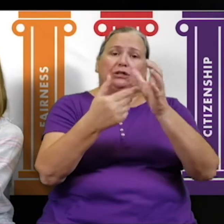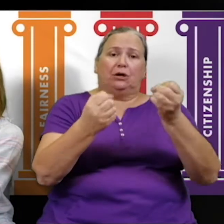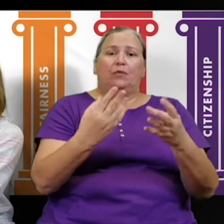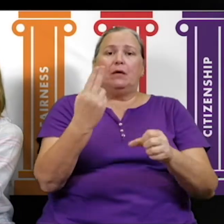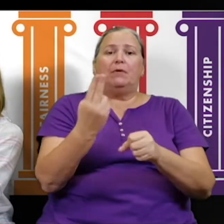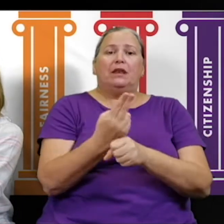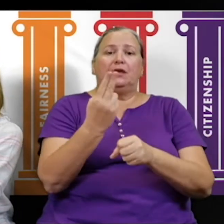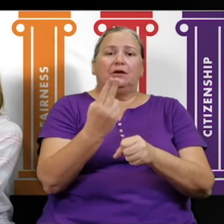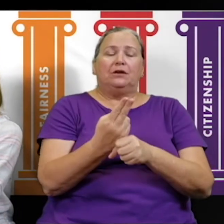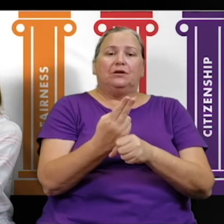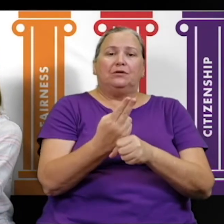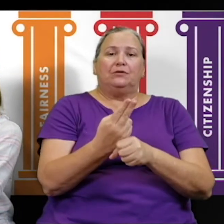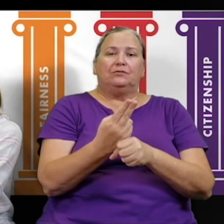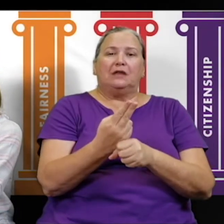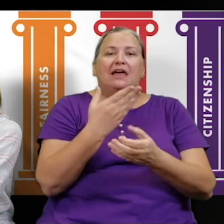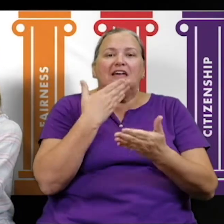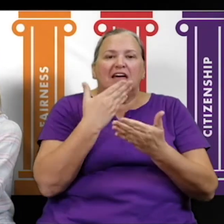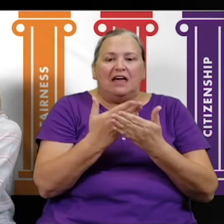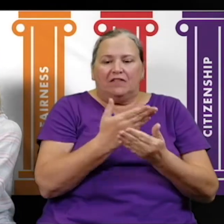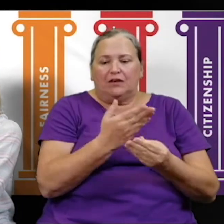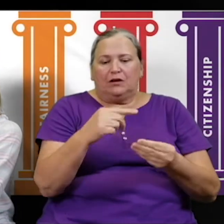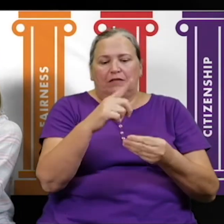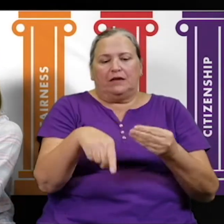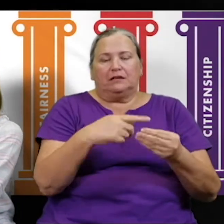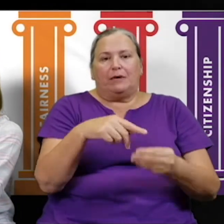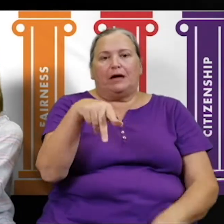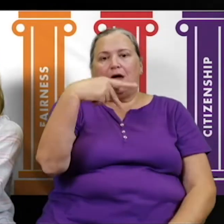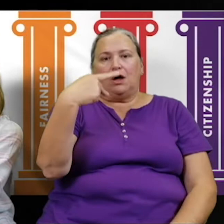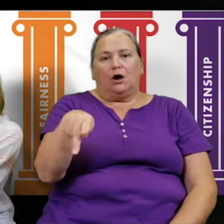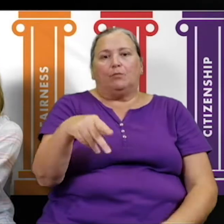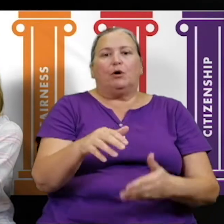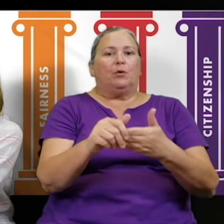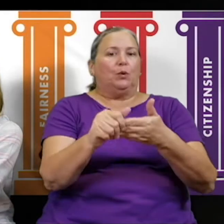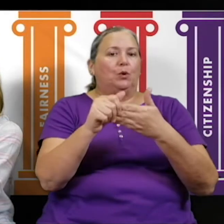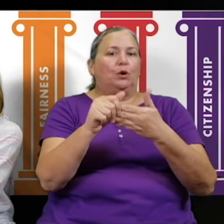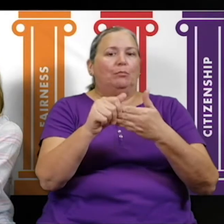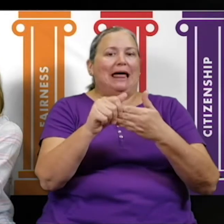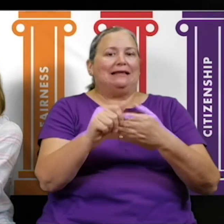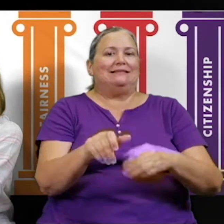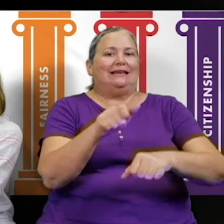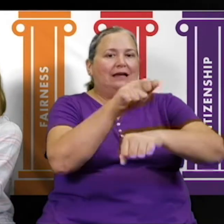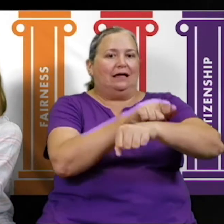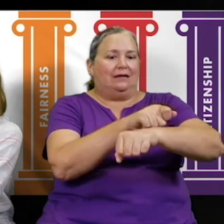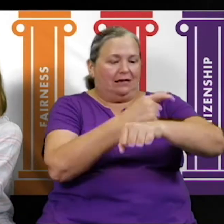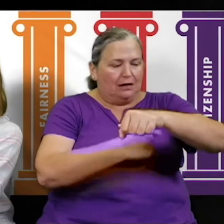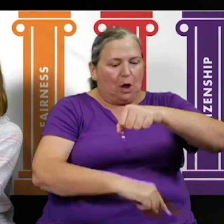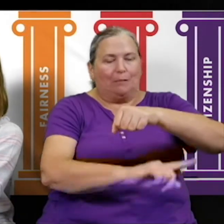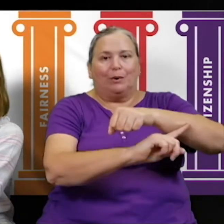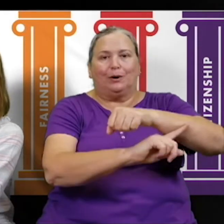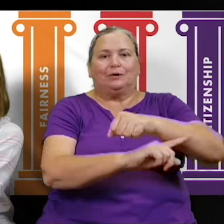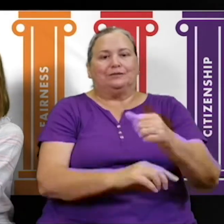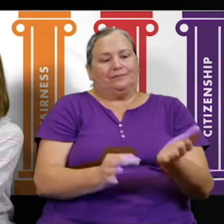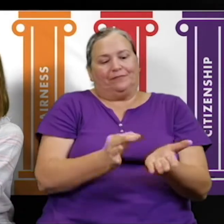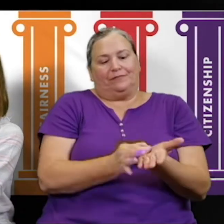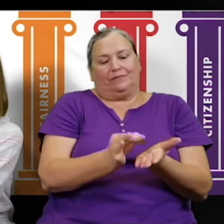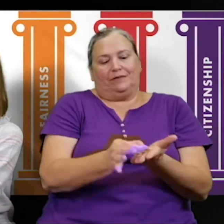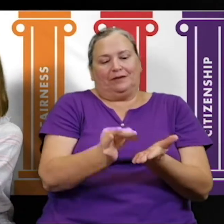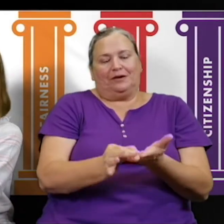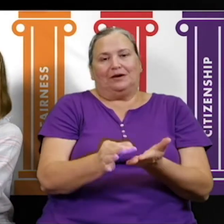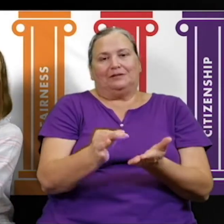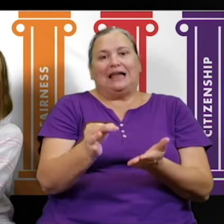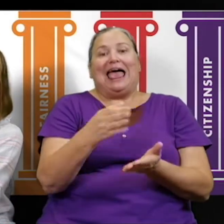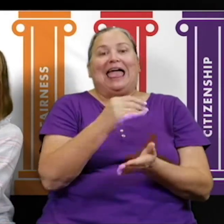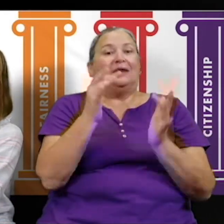and unique qualities of her purple plastic purse, her shiny quarters, and her glittery movie